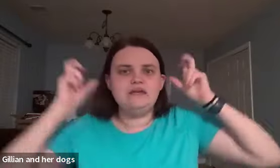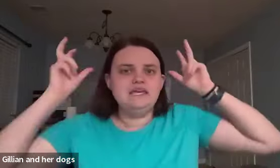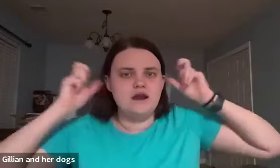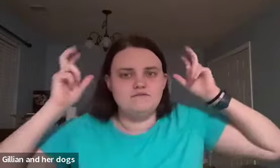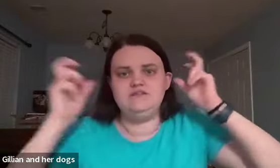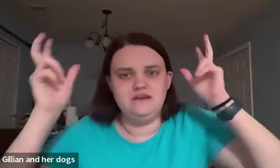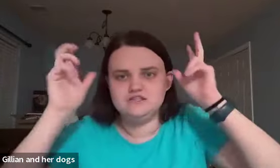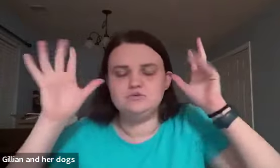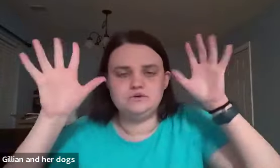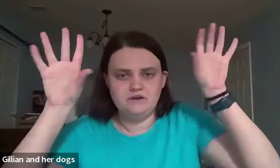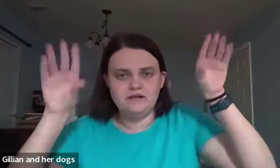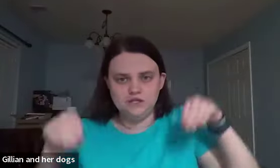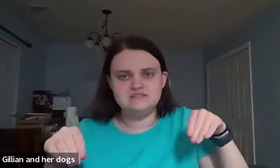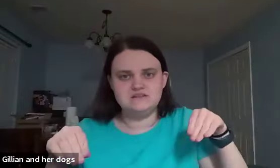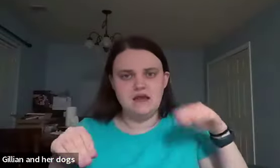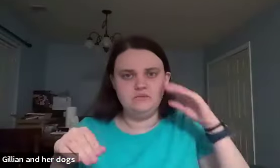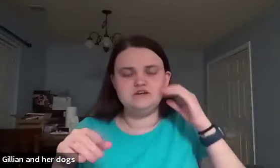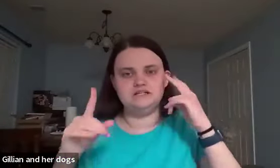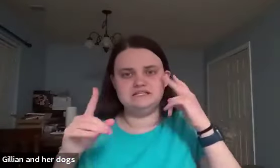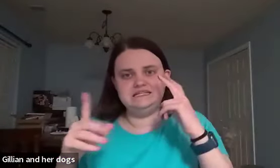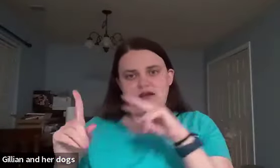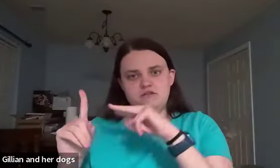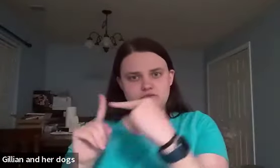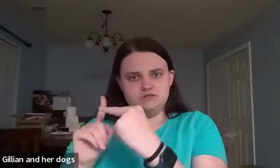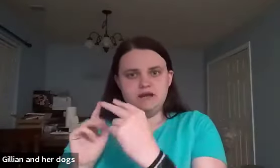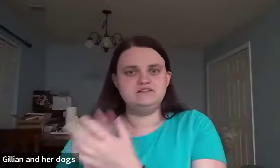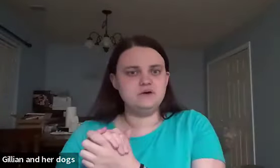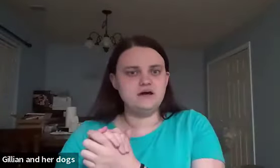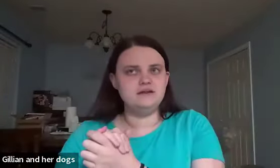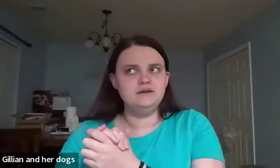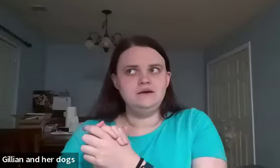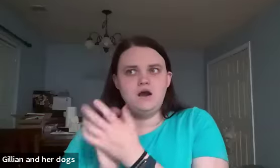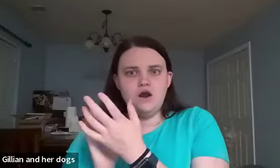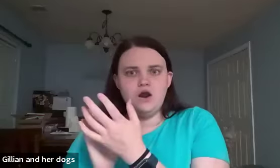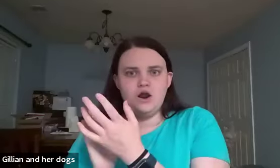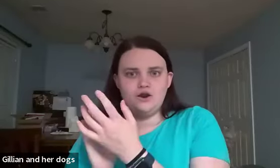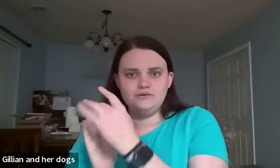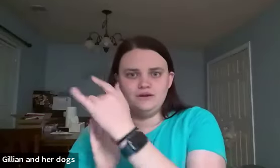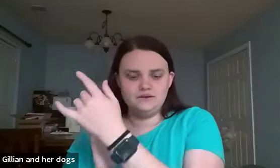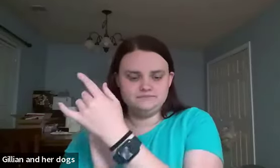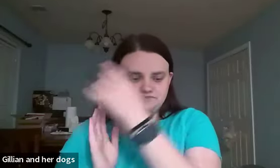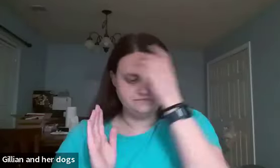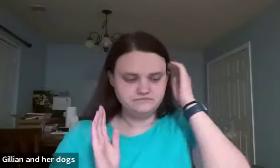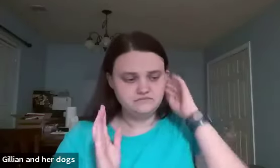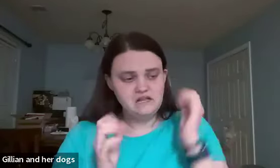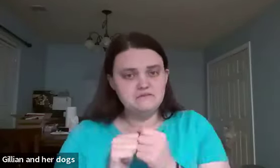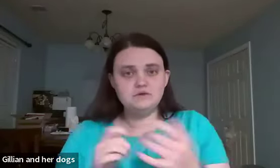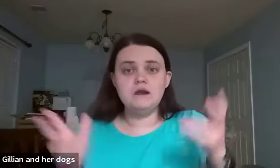like we hear everything, so we're very used to that and it's hard to see that other perspective. But our you are